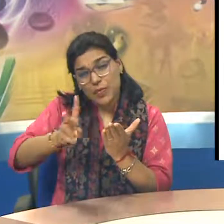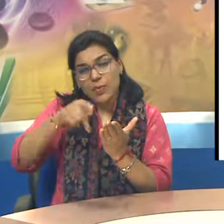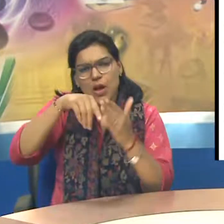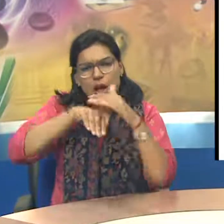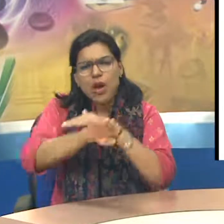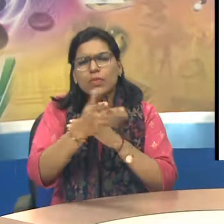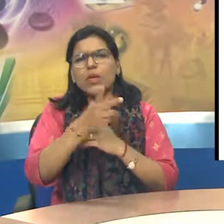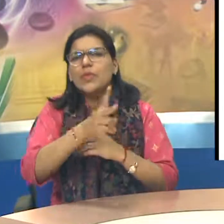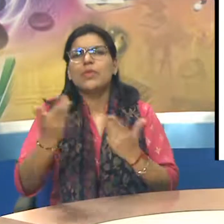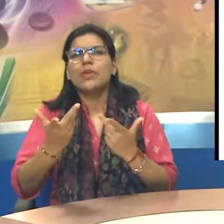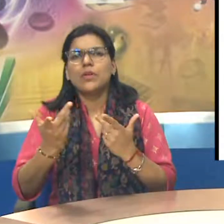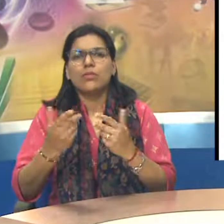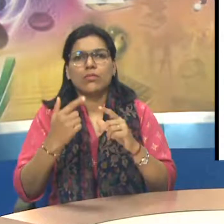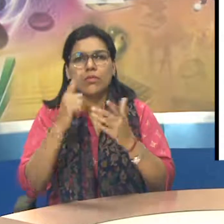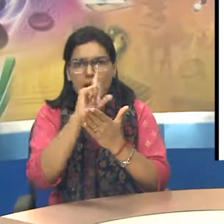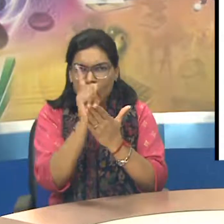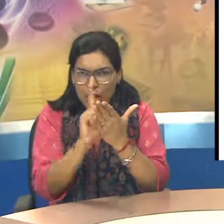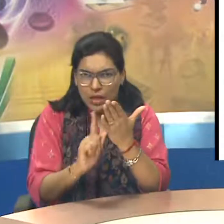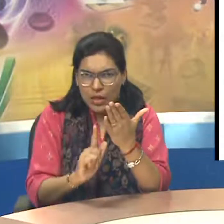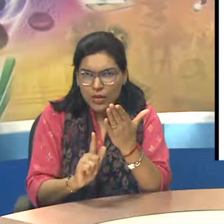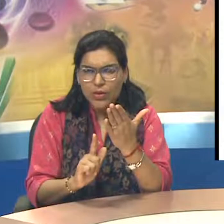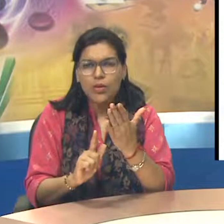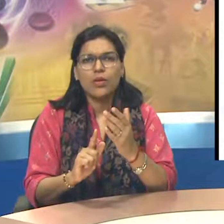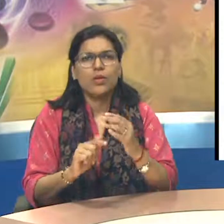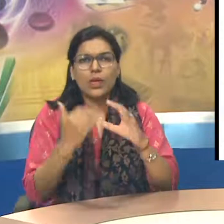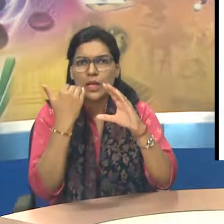Identify the type of communication.